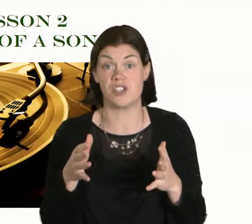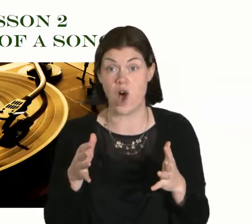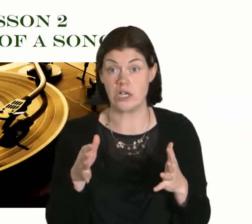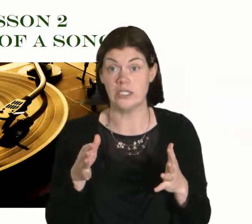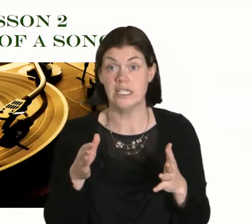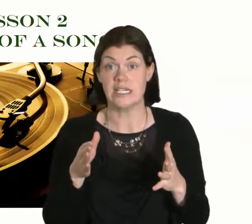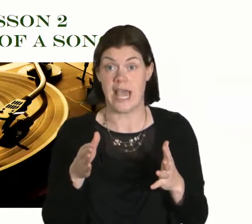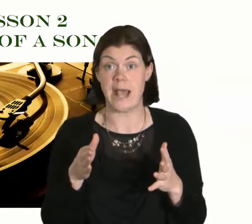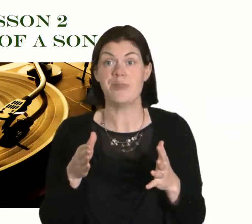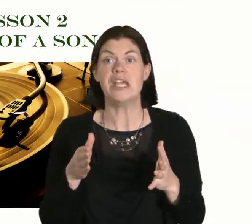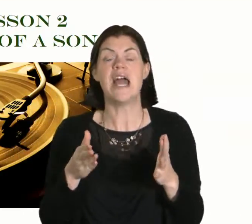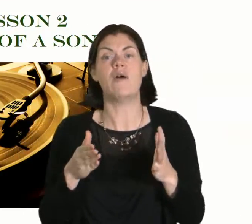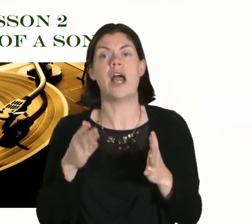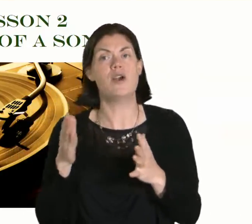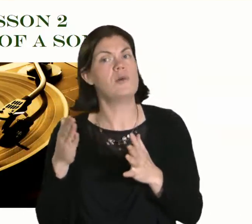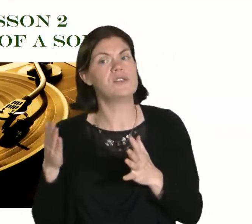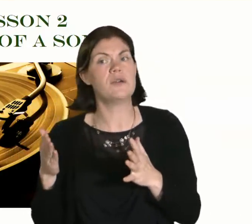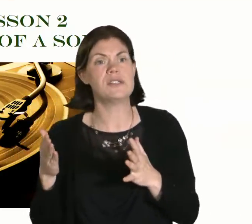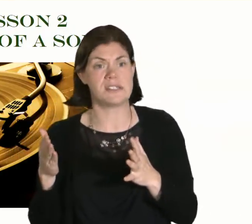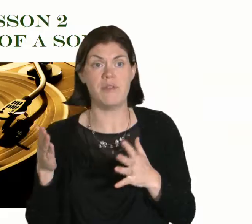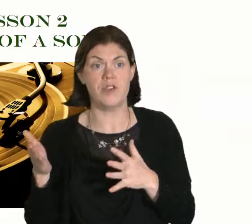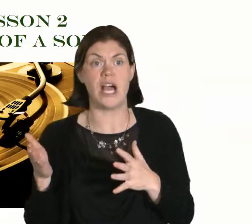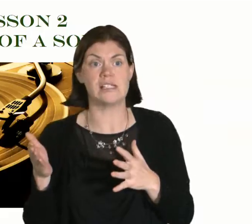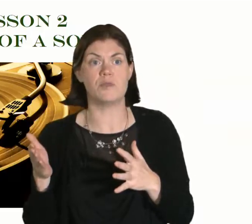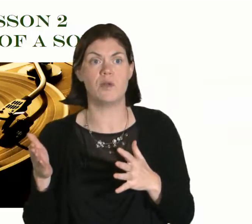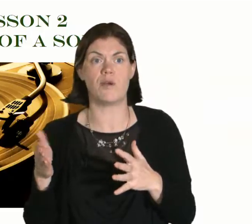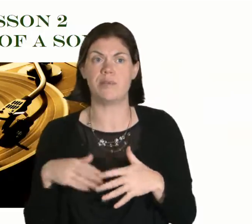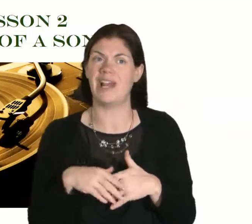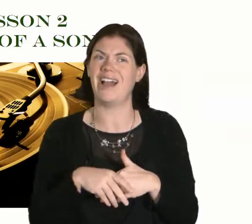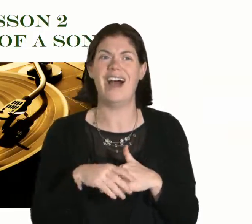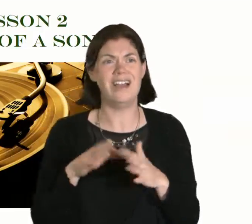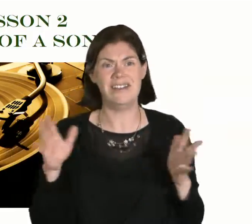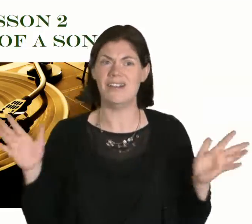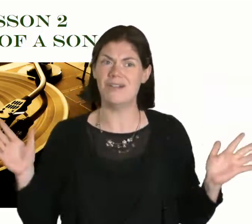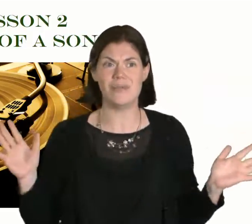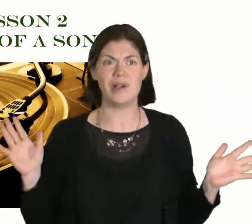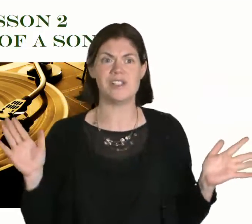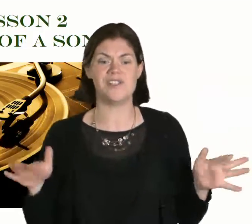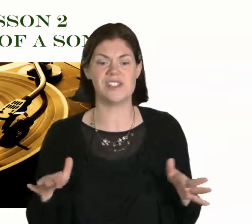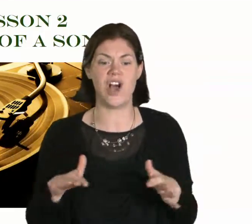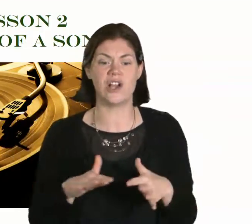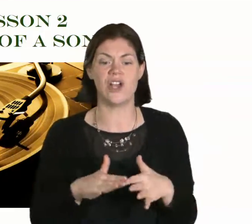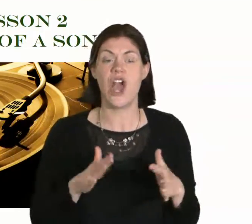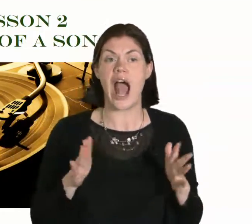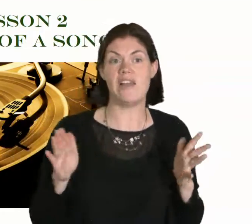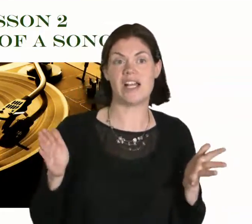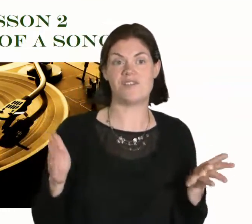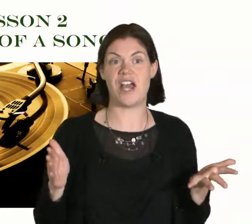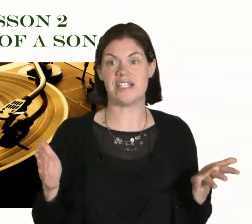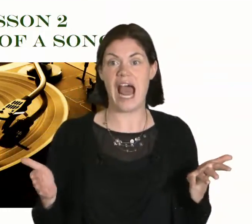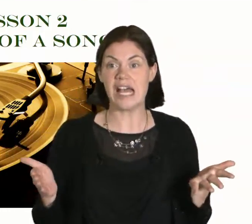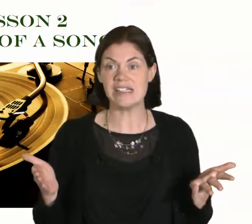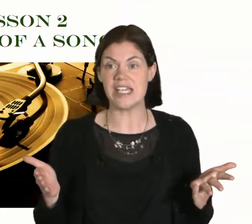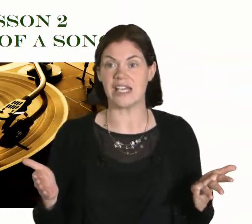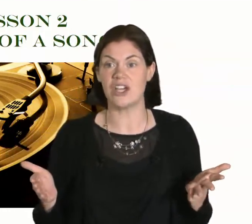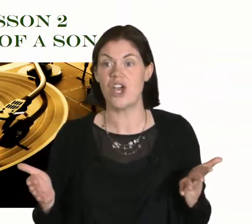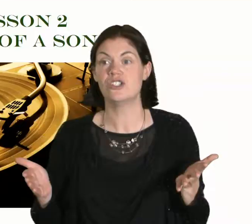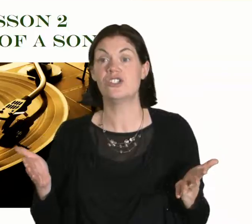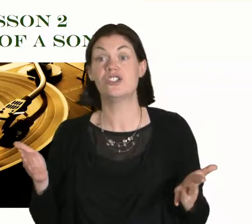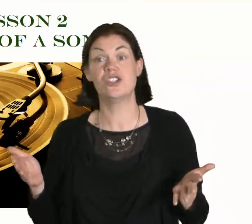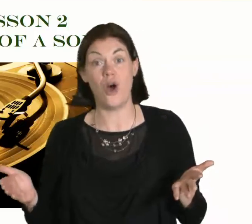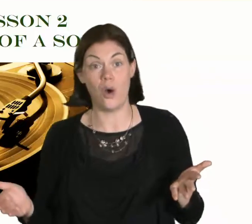of a song. Okay. Now, I know some of you guys will already be like, I already know all the parts of the song, and that's